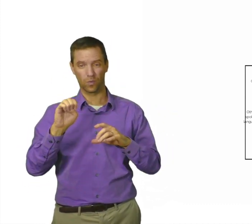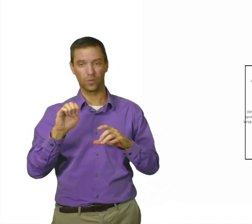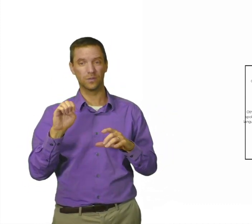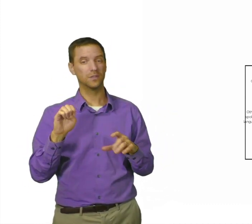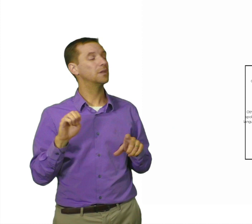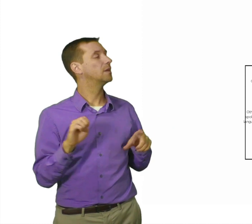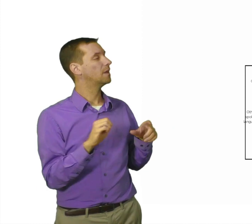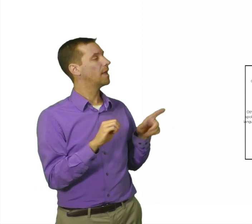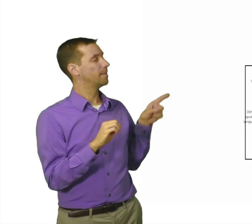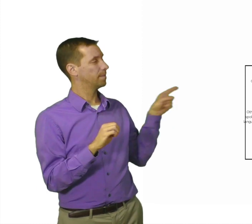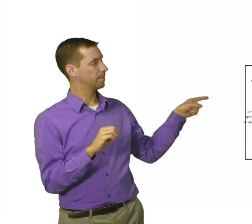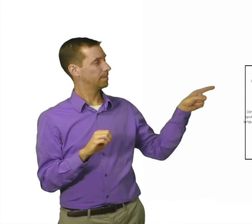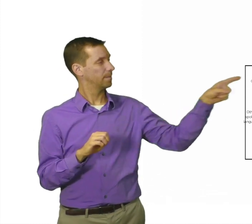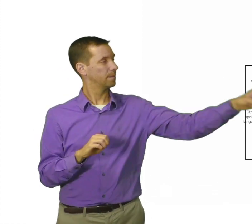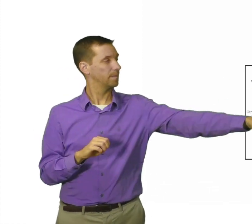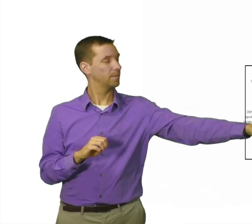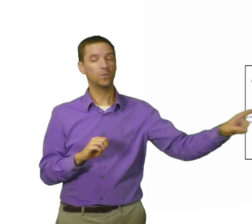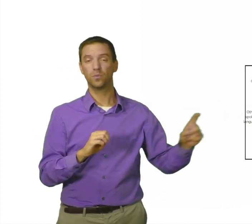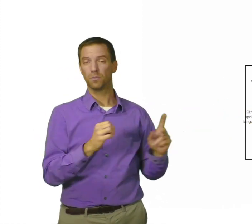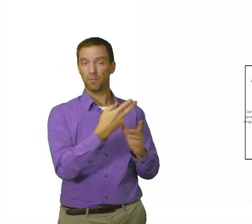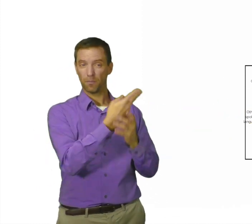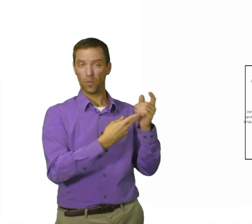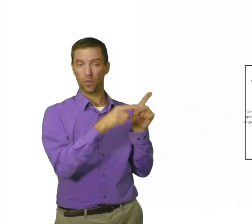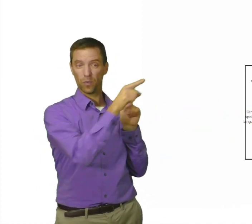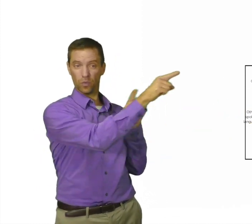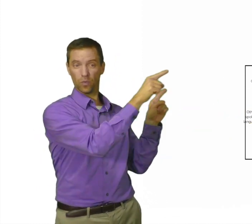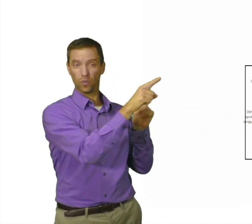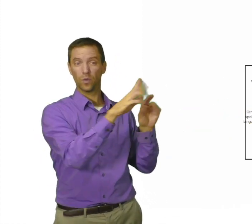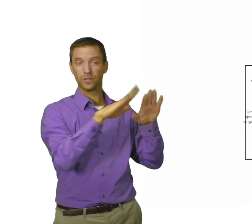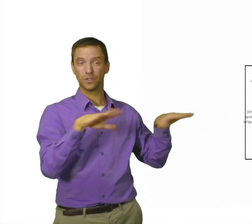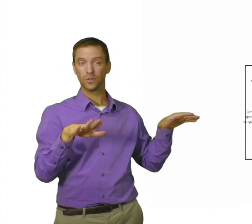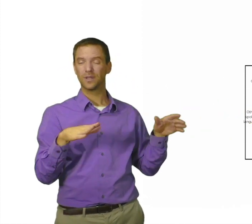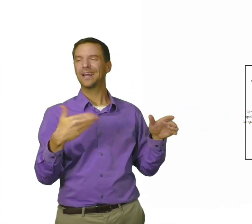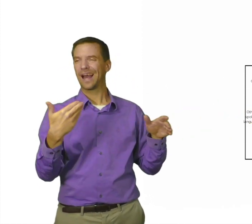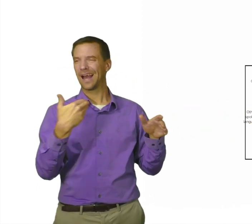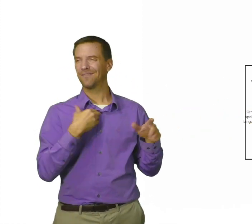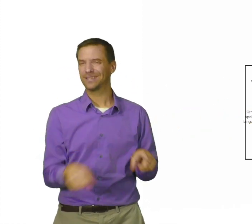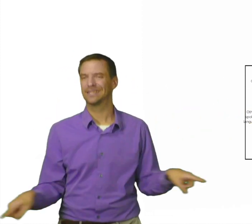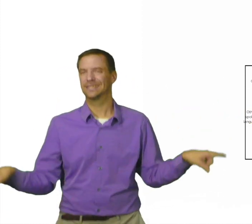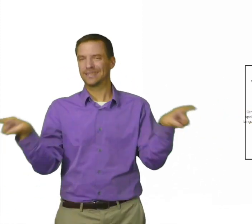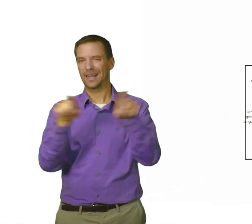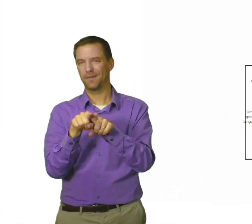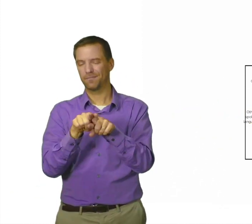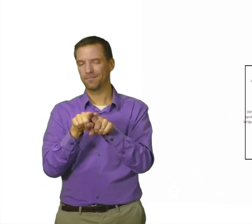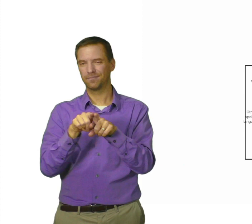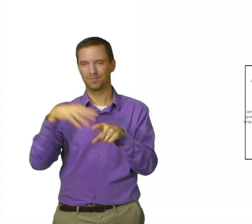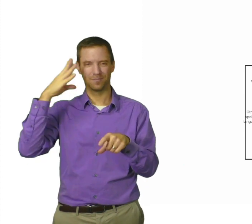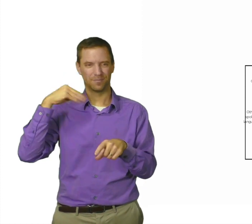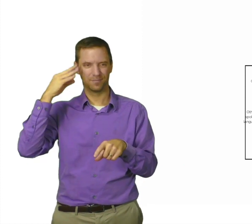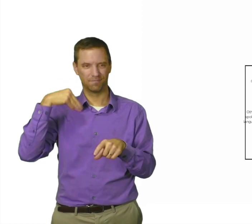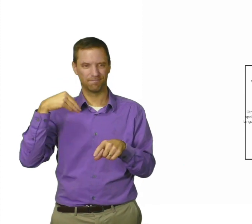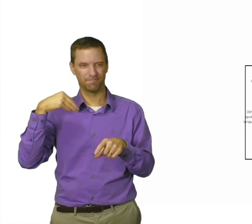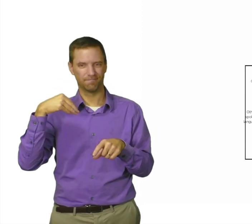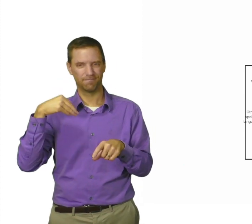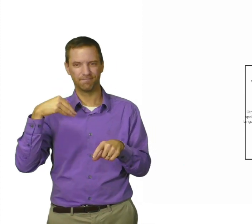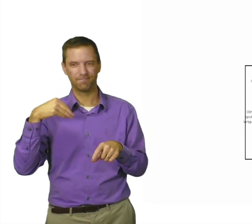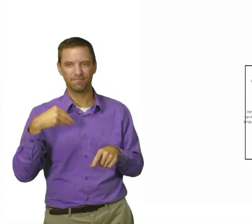If we were to use communication mode, then these two children would also be considered to have the same